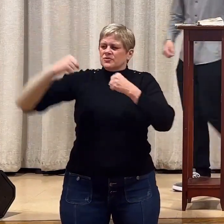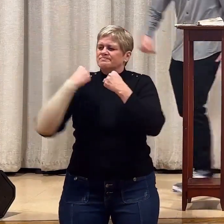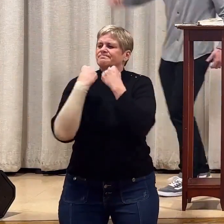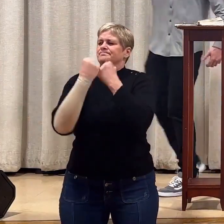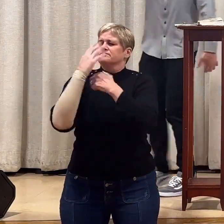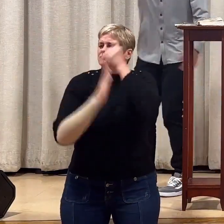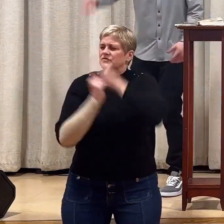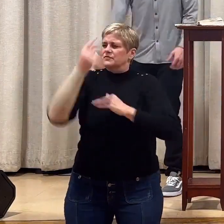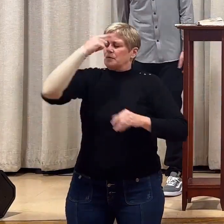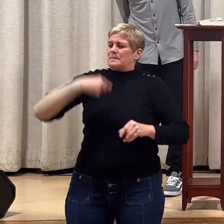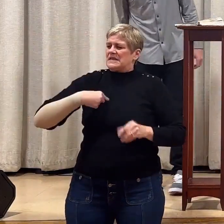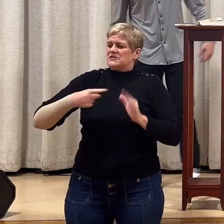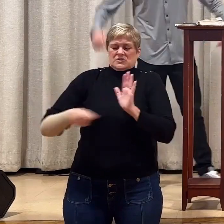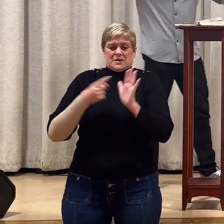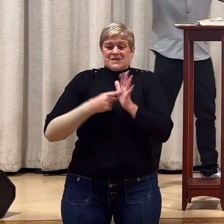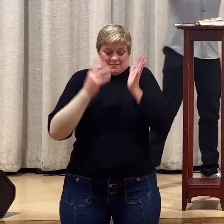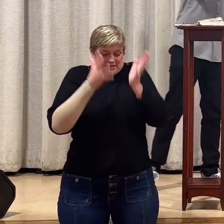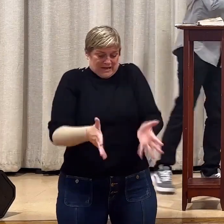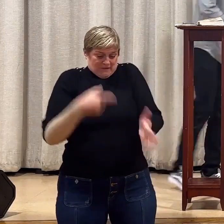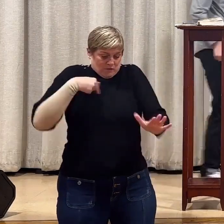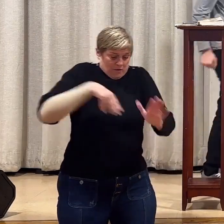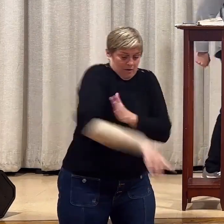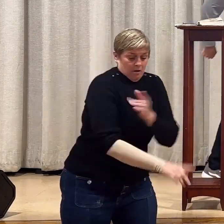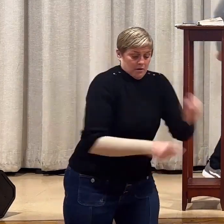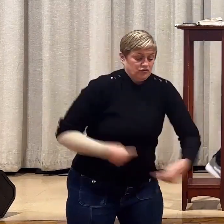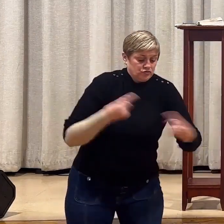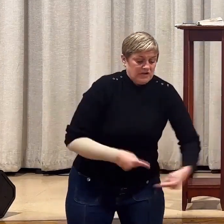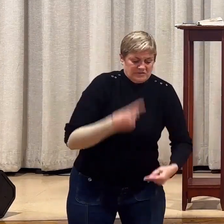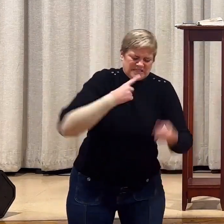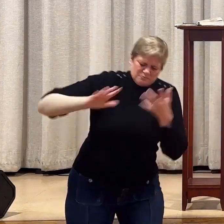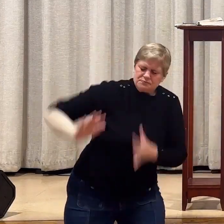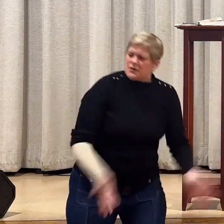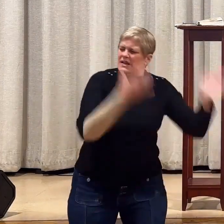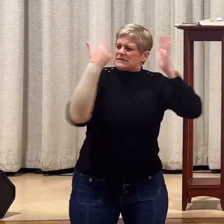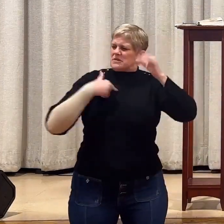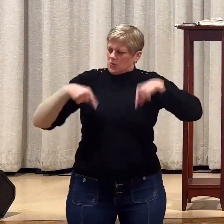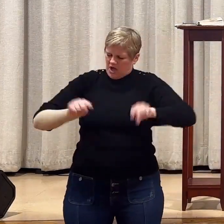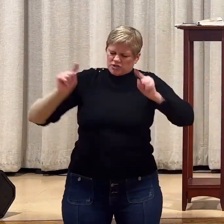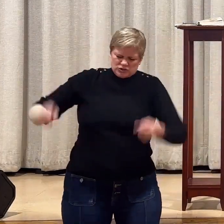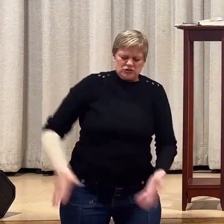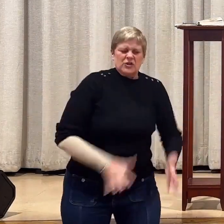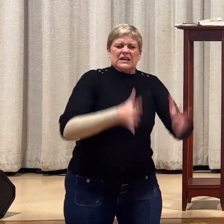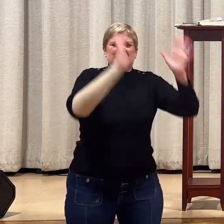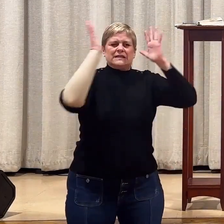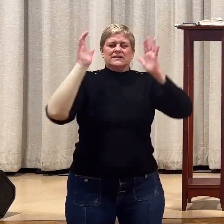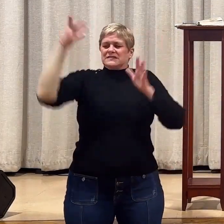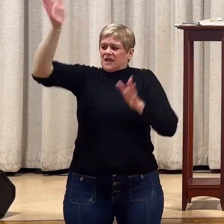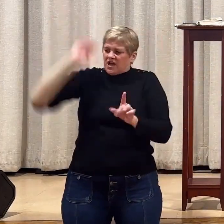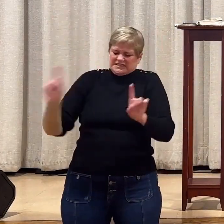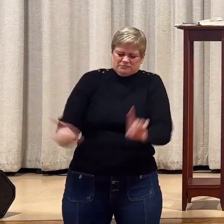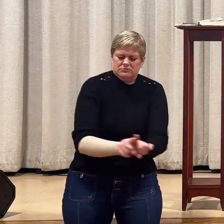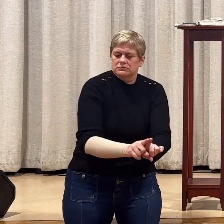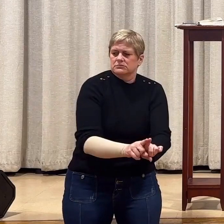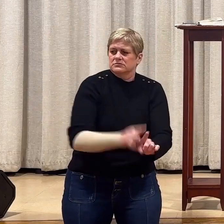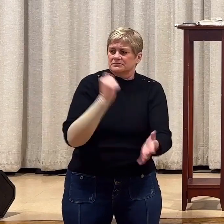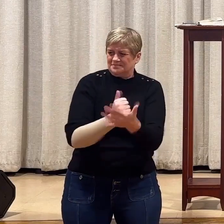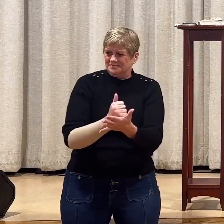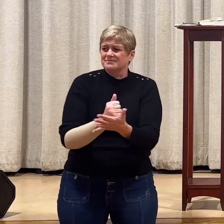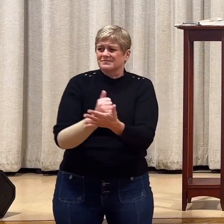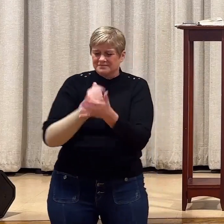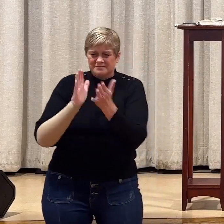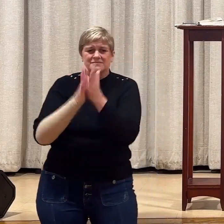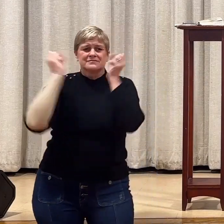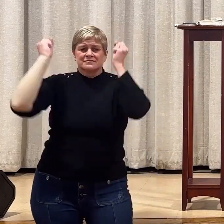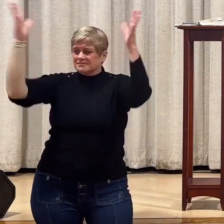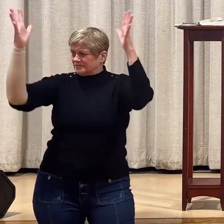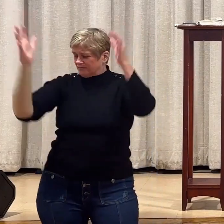comfort me. And so sometimes God leaves you in the valley and tells you to praise him in the valley because he's with you in the valley. Amen? Amen?